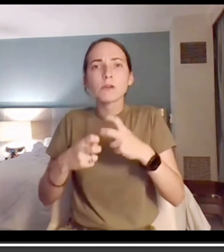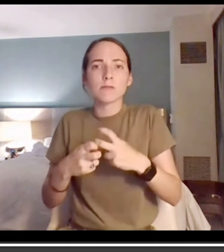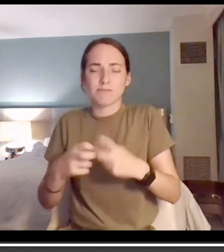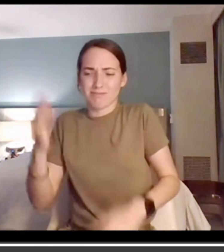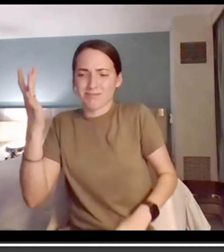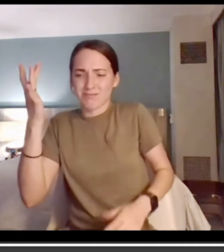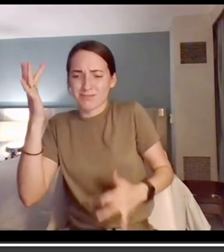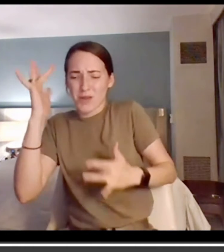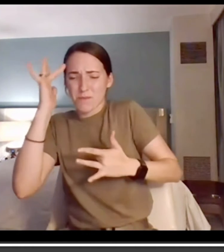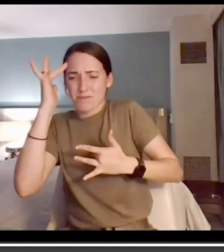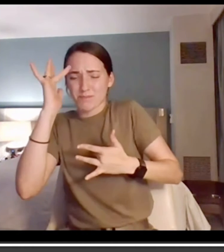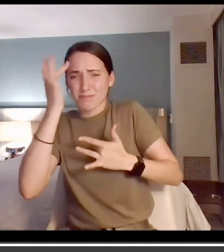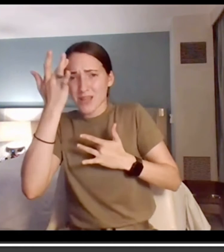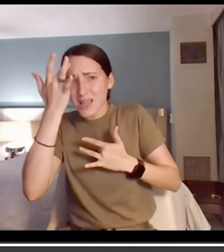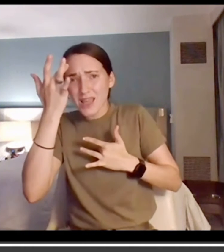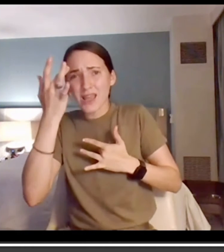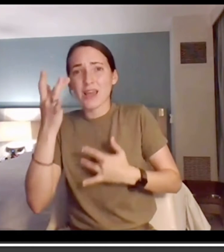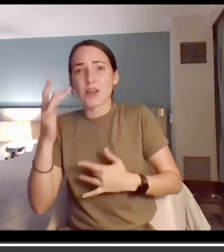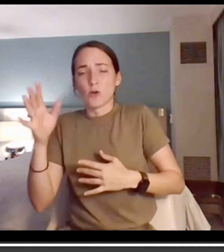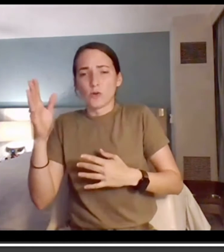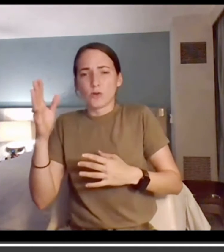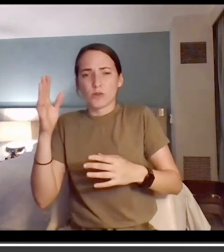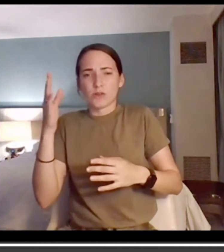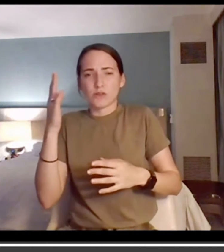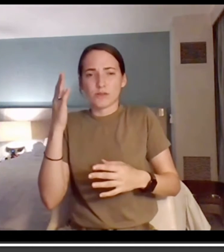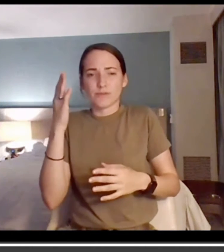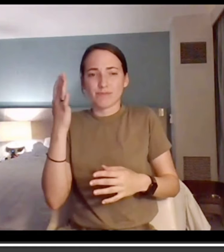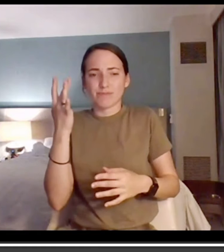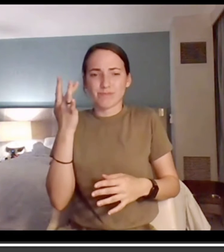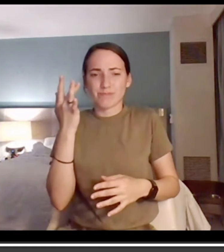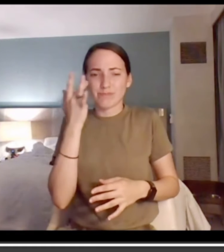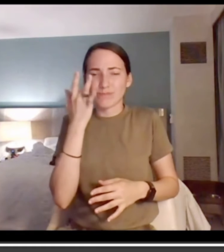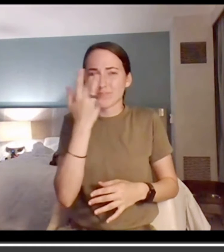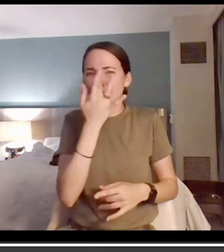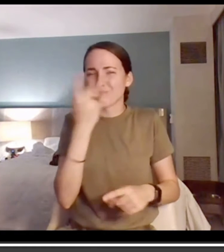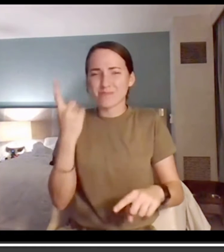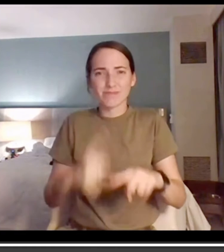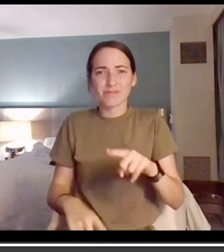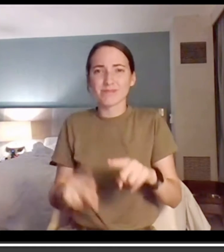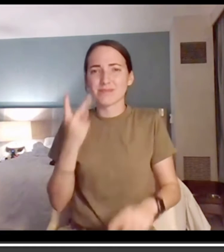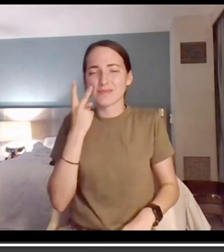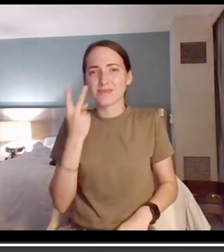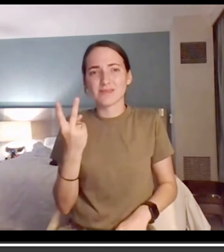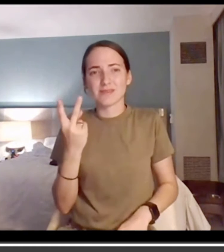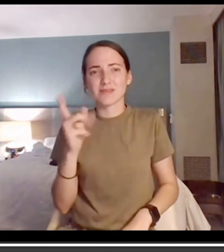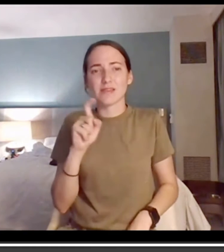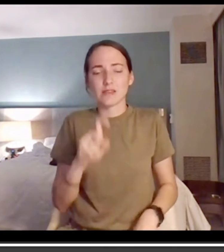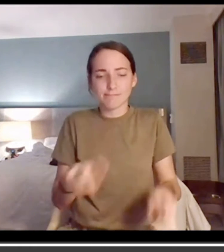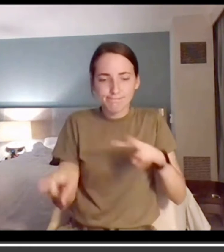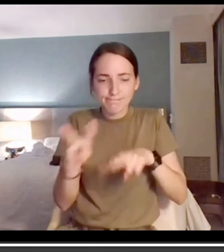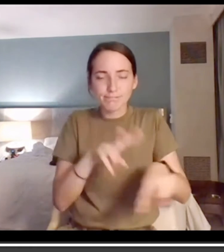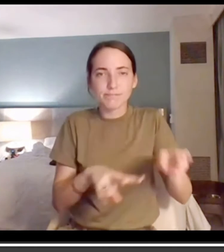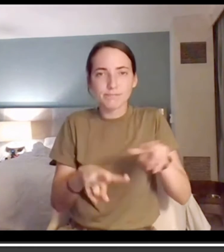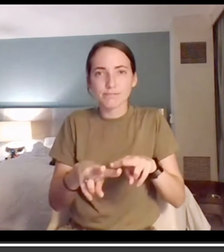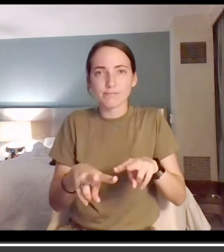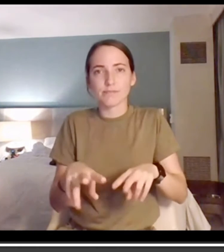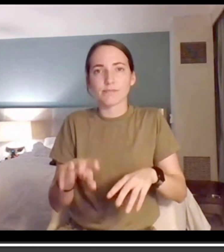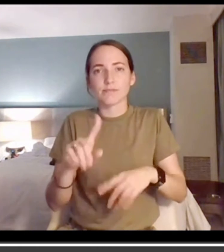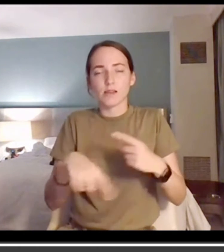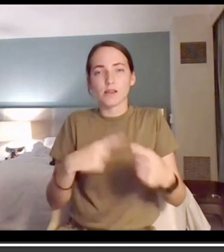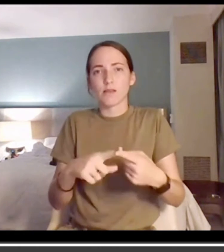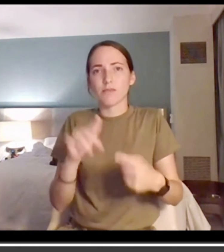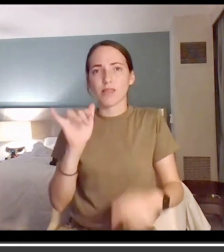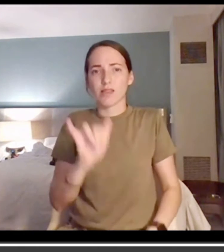taking the medication, never tell the doctor about the side effect. We need to have a medical record that reflects all that type of thing, and it's really important that you do that.